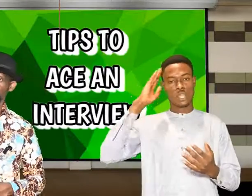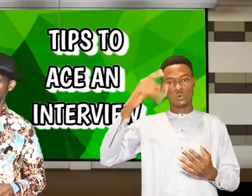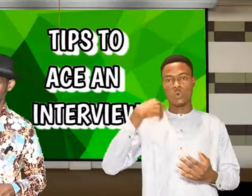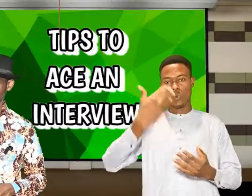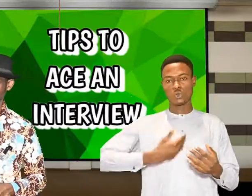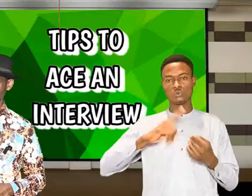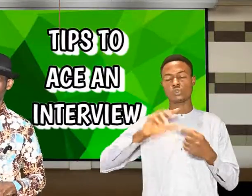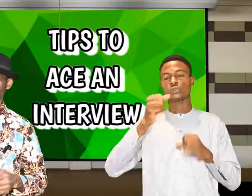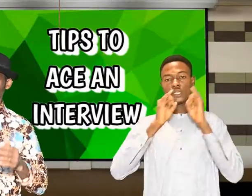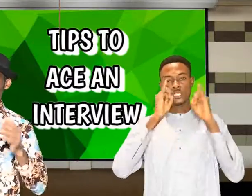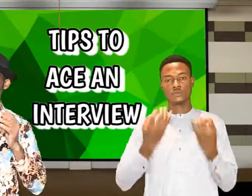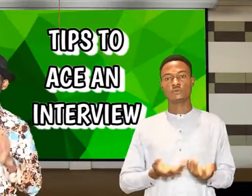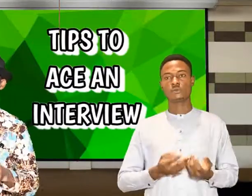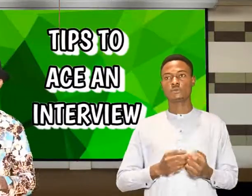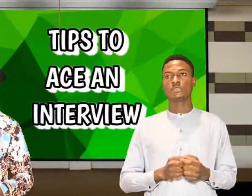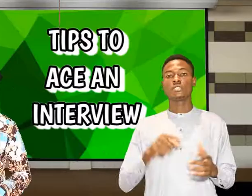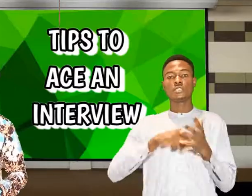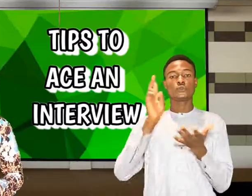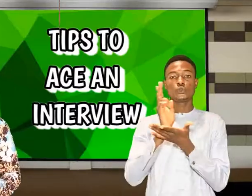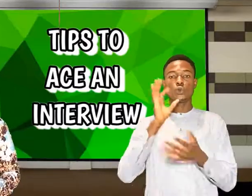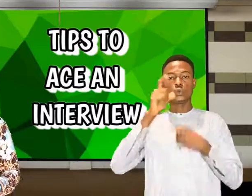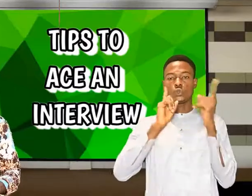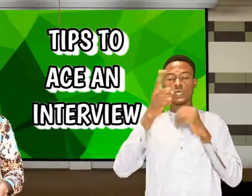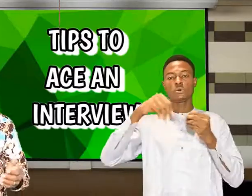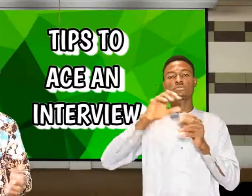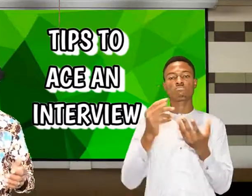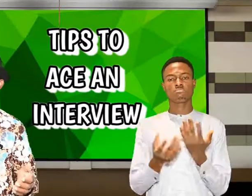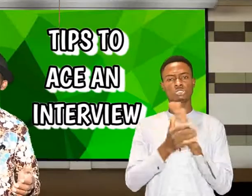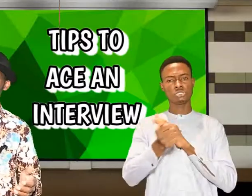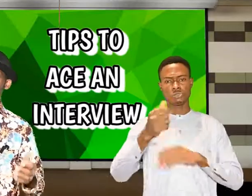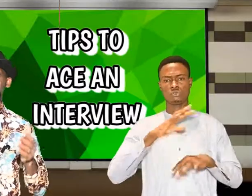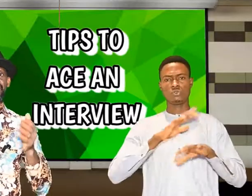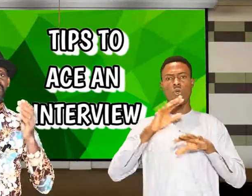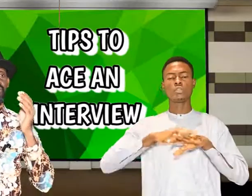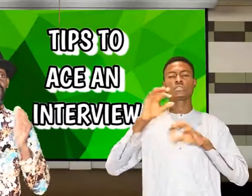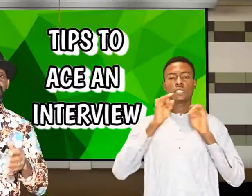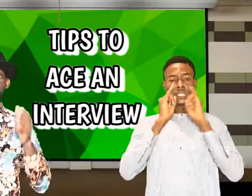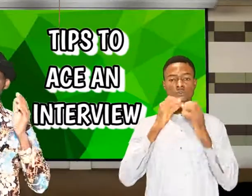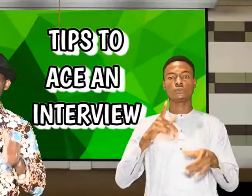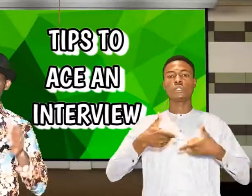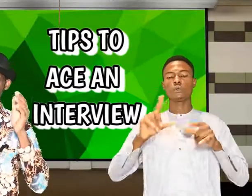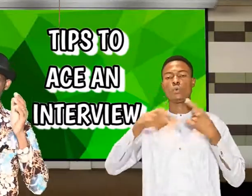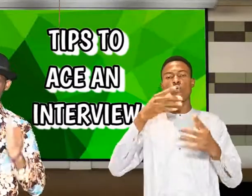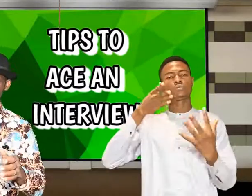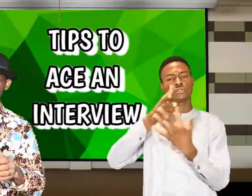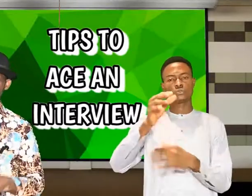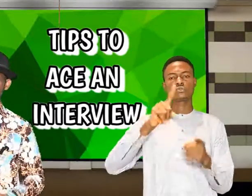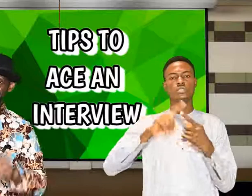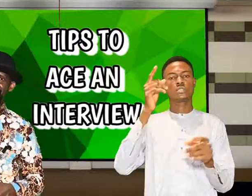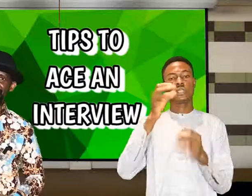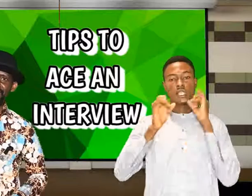another video on the Happiest HR. In this video, we'll talk about skills to ace an interview. So let's get right into